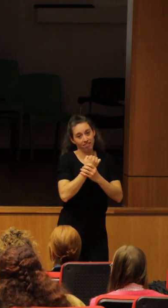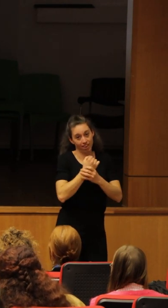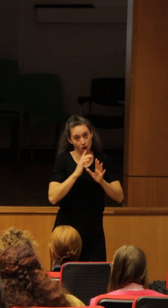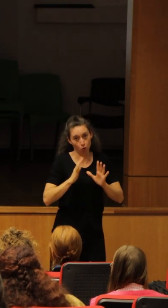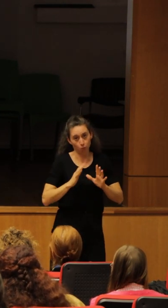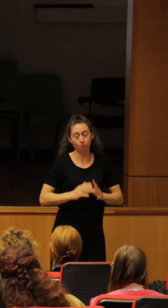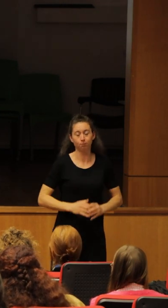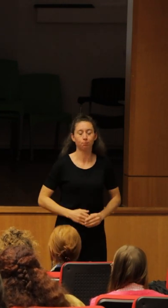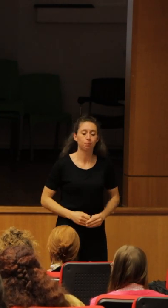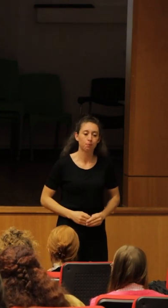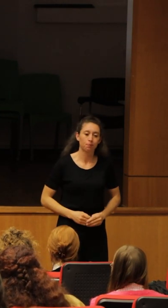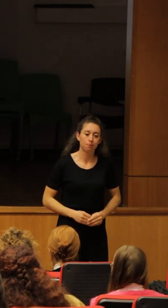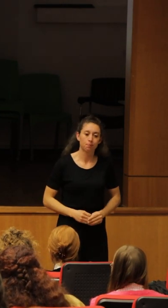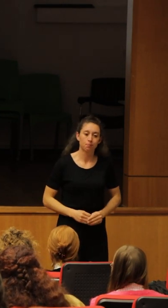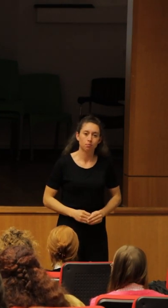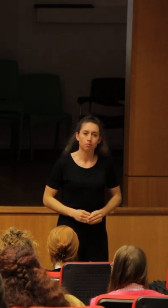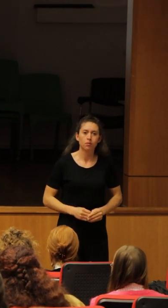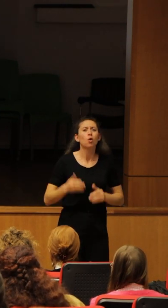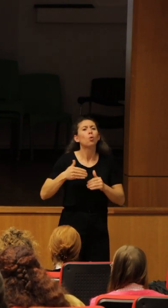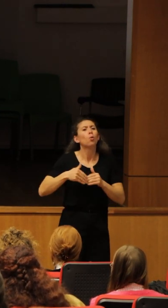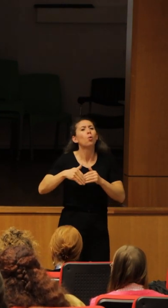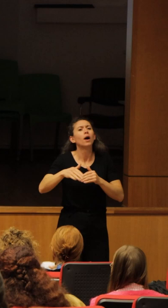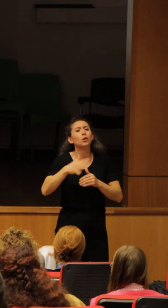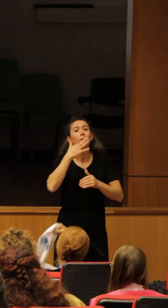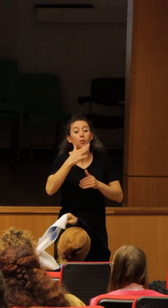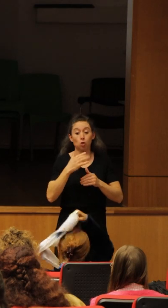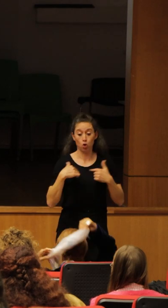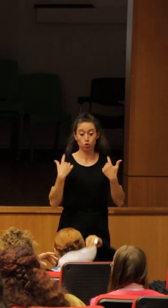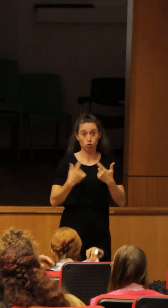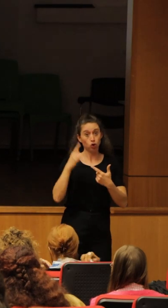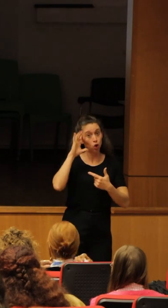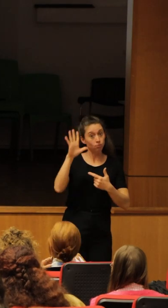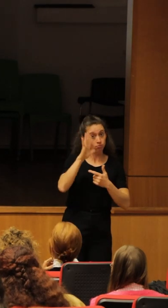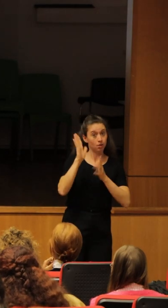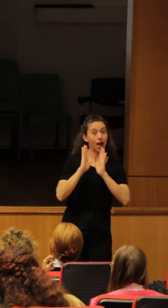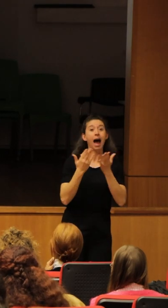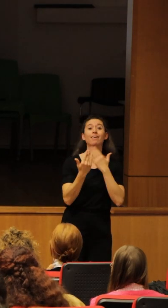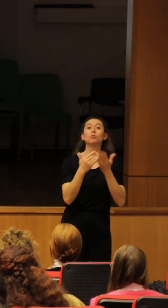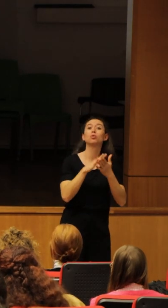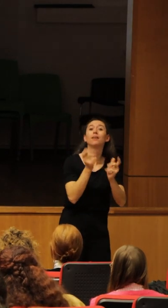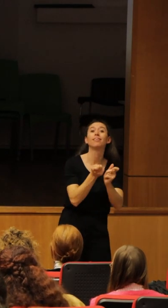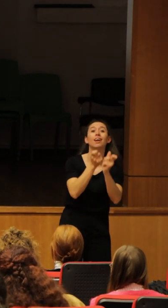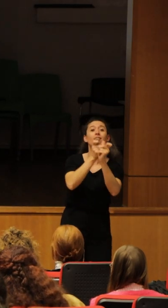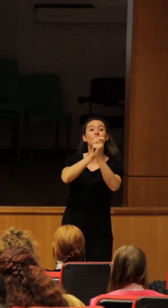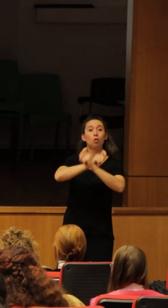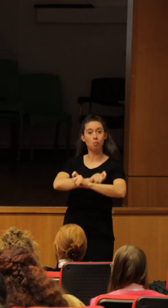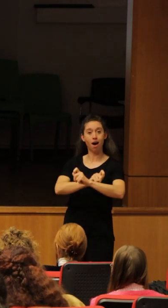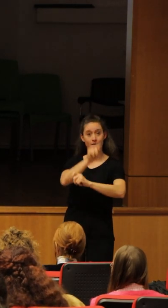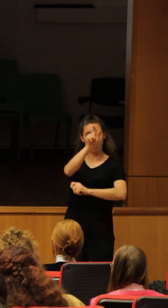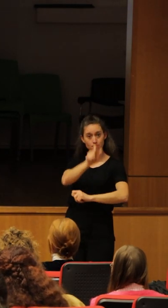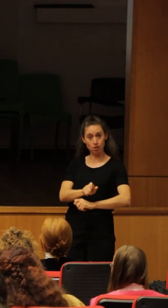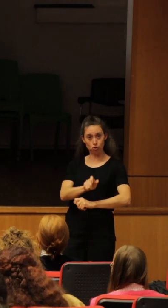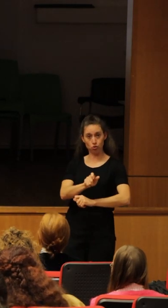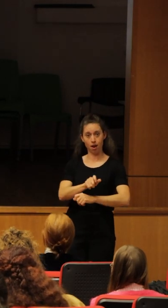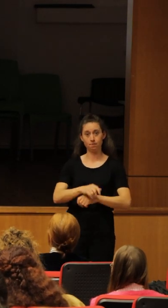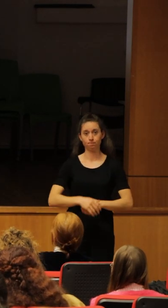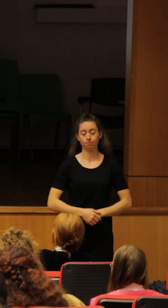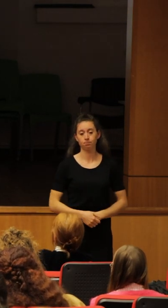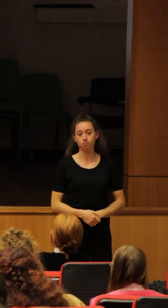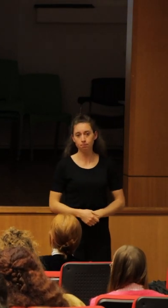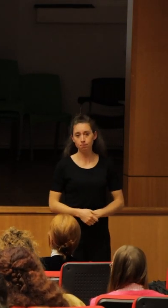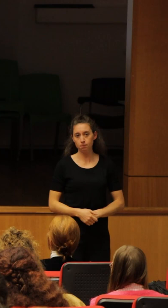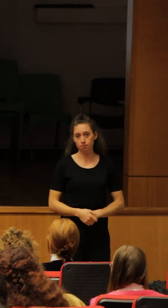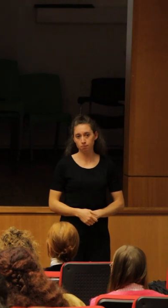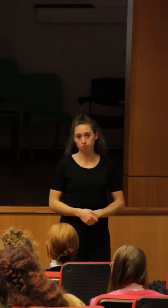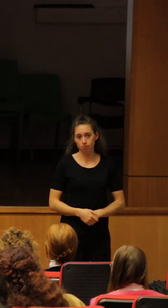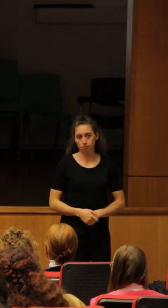we're talking about transformation. Cuando en psicoterapia hablamos de transformación, whether it's psychotherapy or it's extreme, sometimes